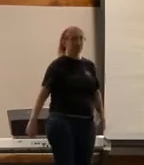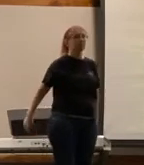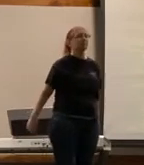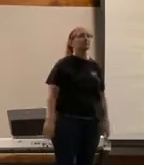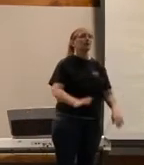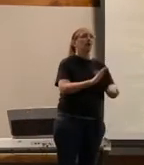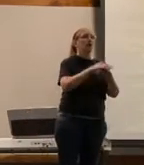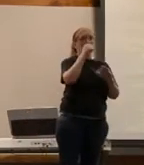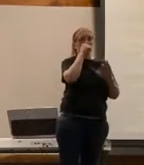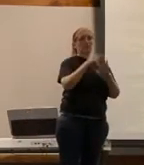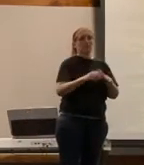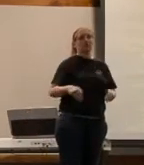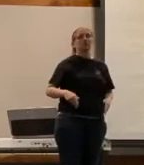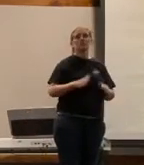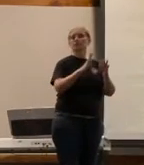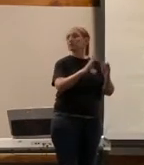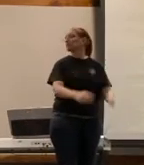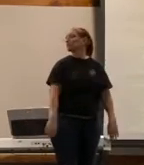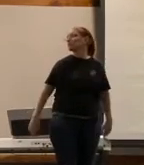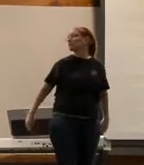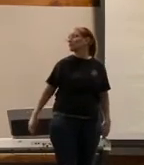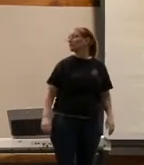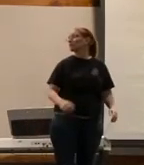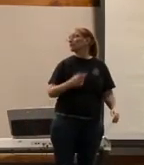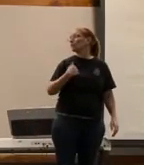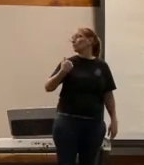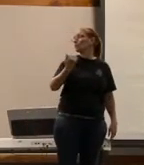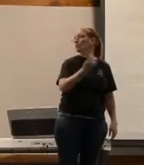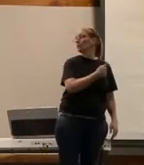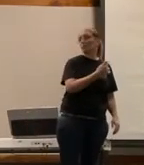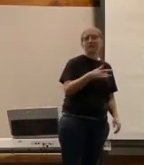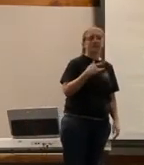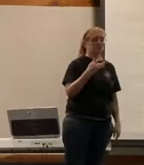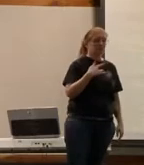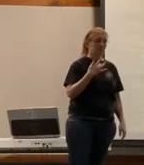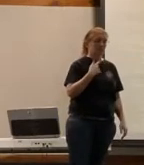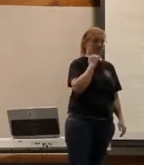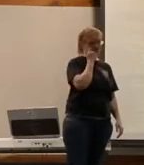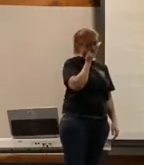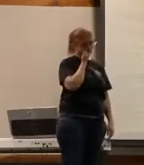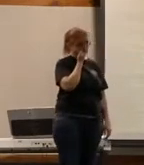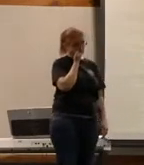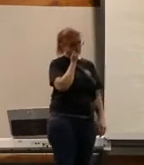On hidden street, we are feeling ashamed.